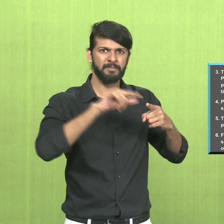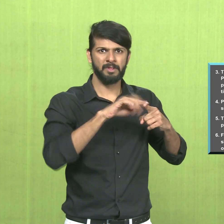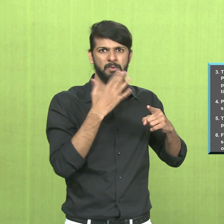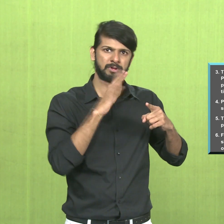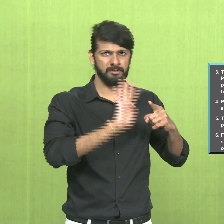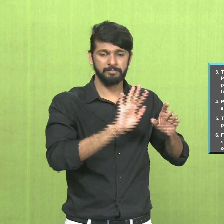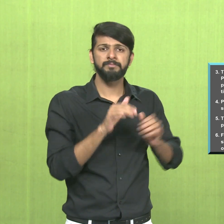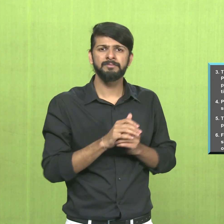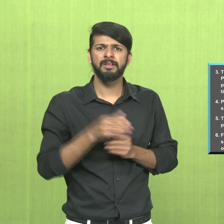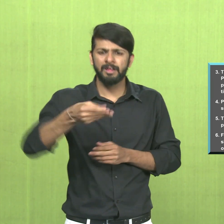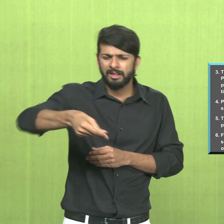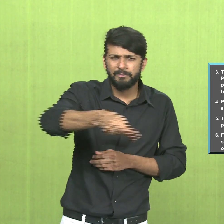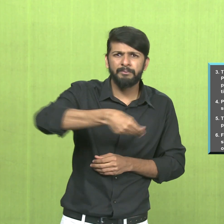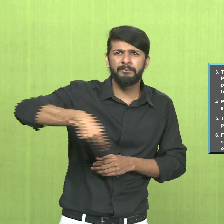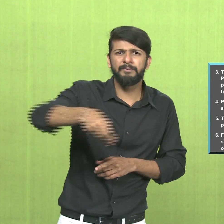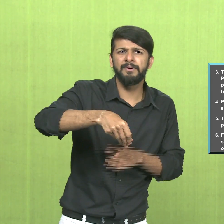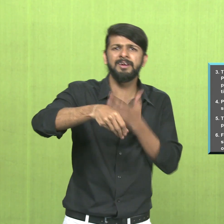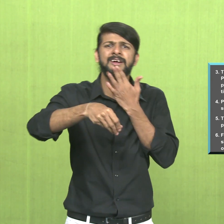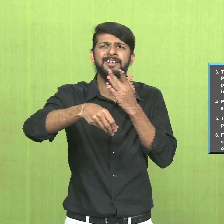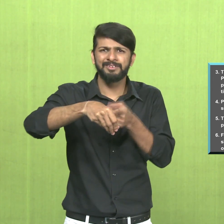Pastel colors give the effect of dry colors,